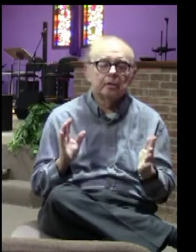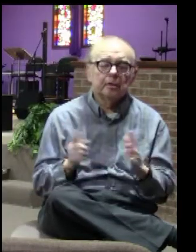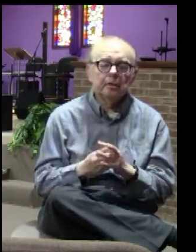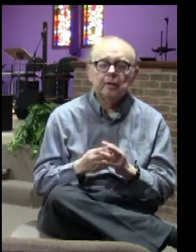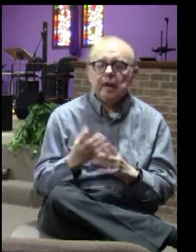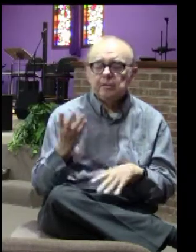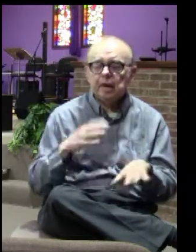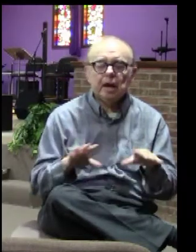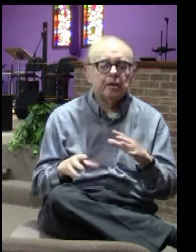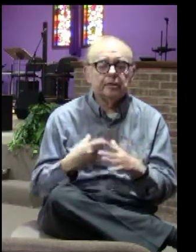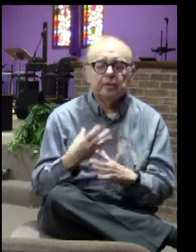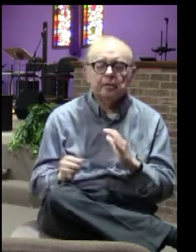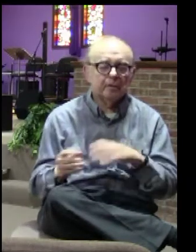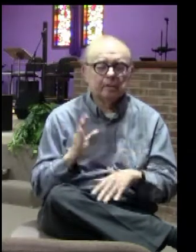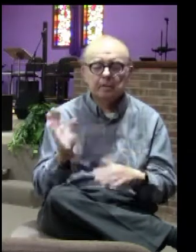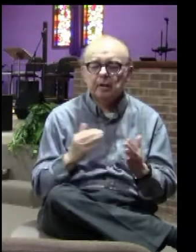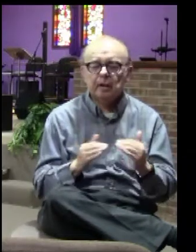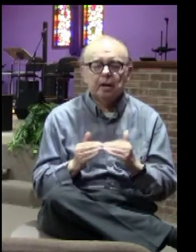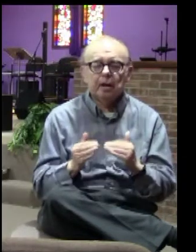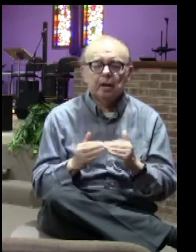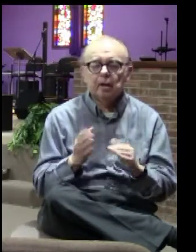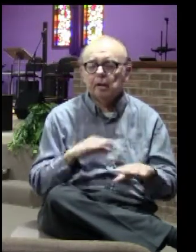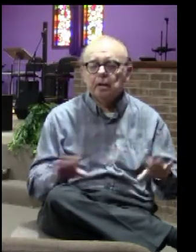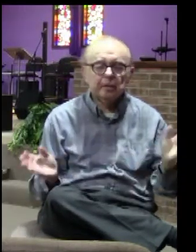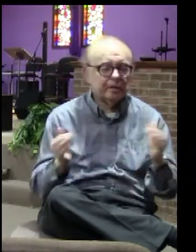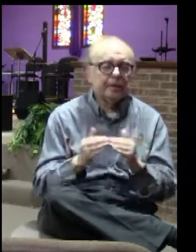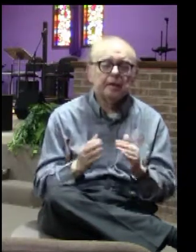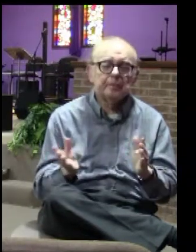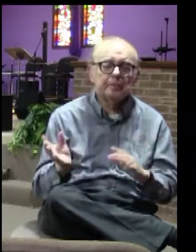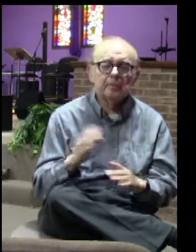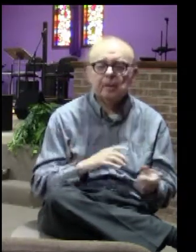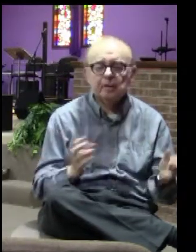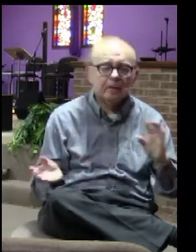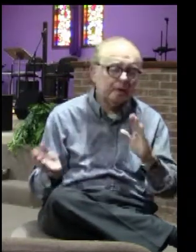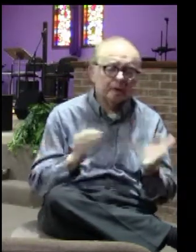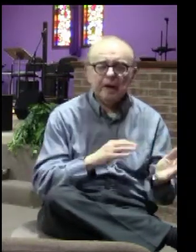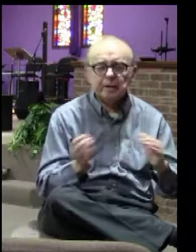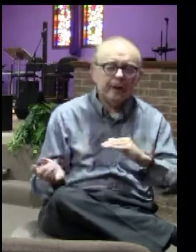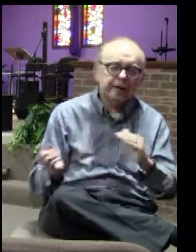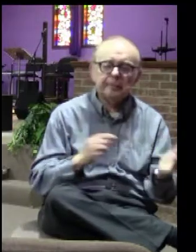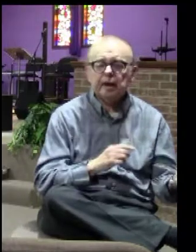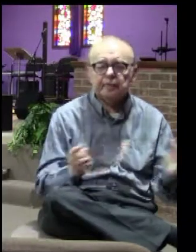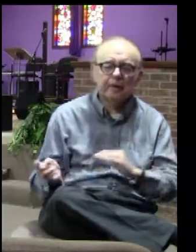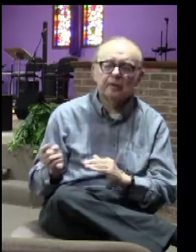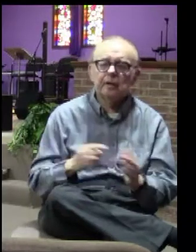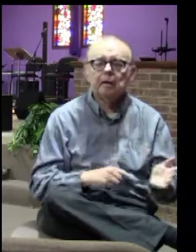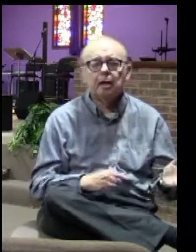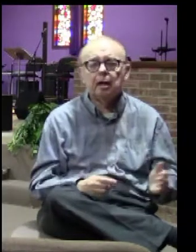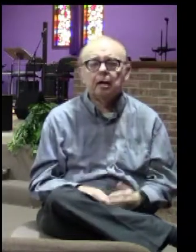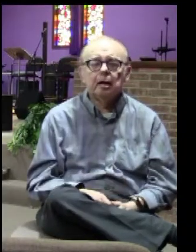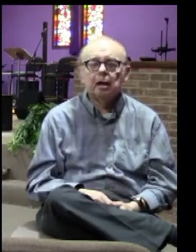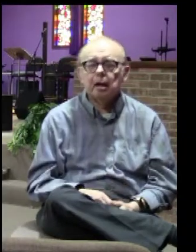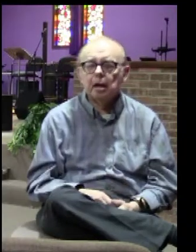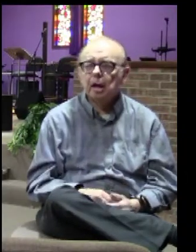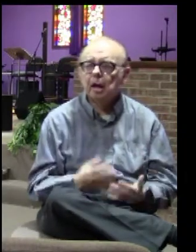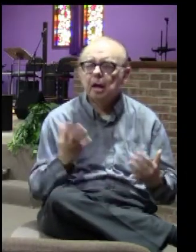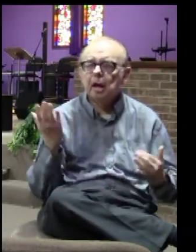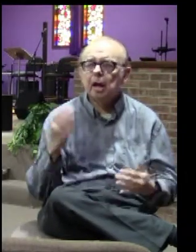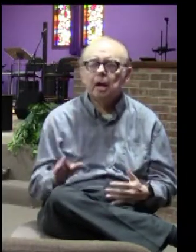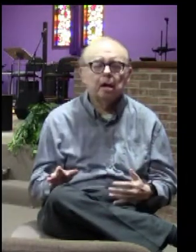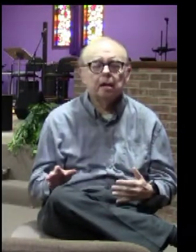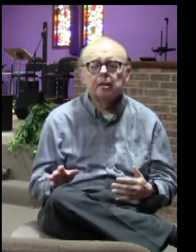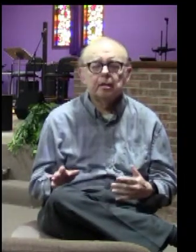try to outdo them. They do something back to us, we'll do something back to them. Back to us, back to them, back to us, back to them. And never